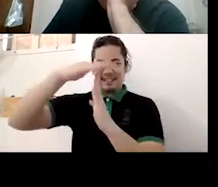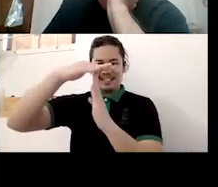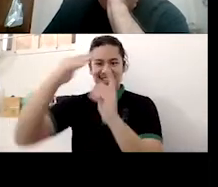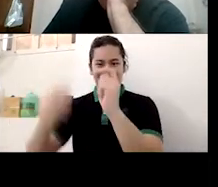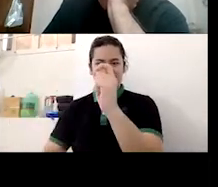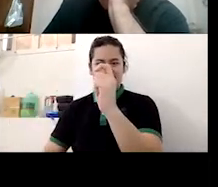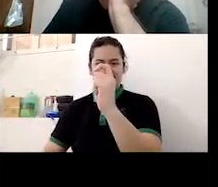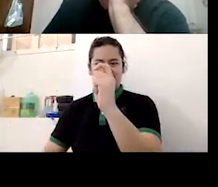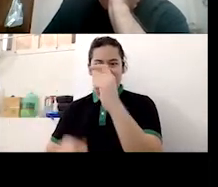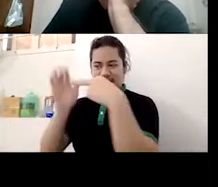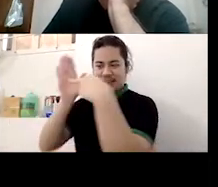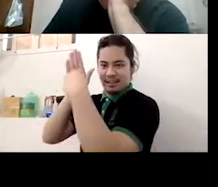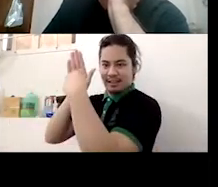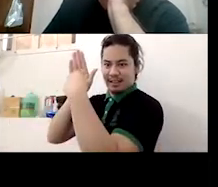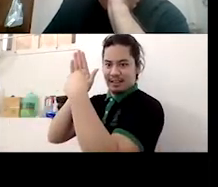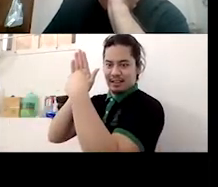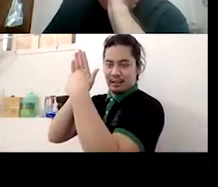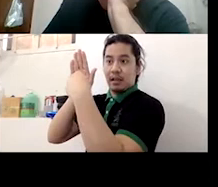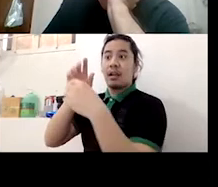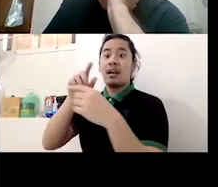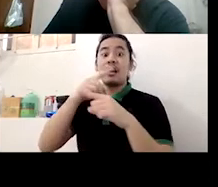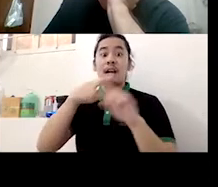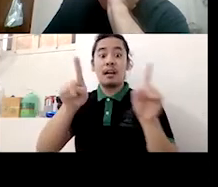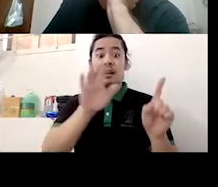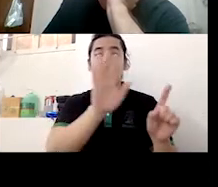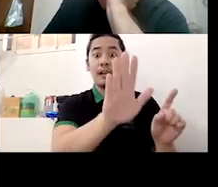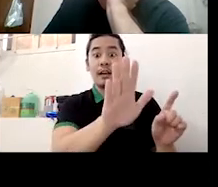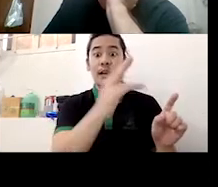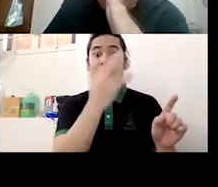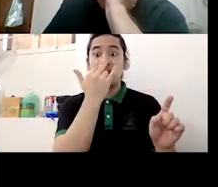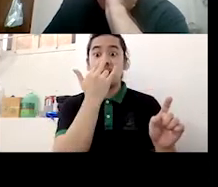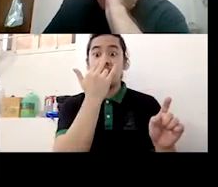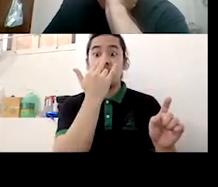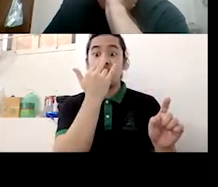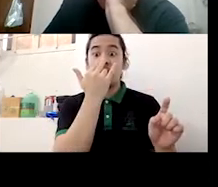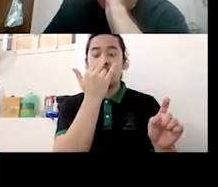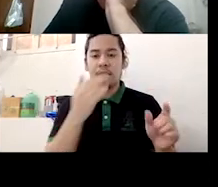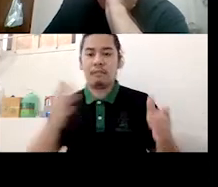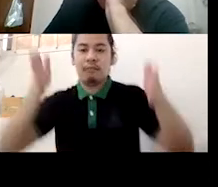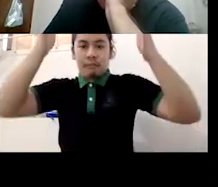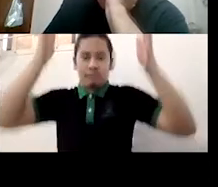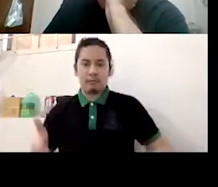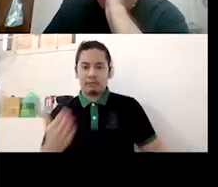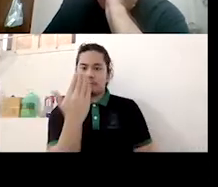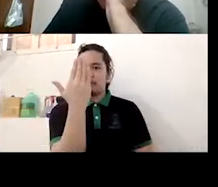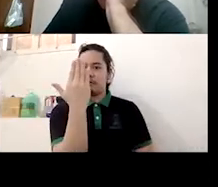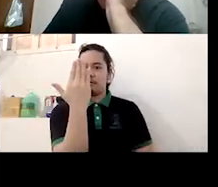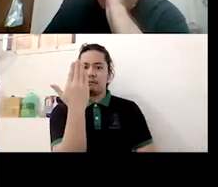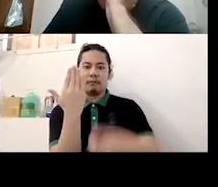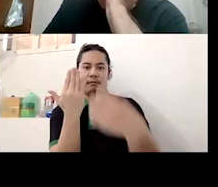up with, and we added the symbols underneath so we can be clear on